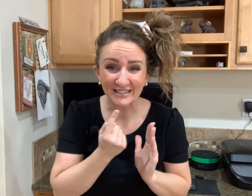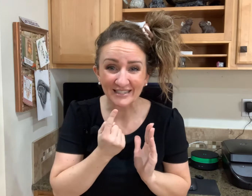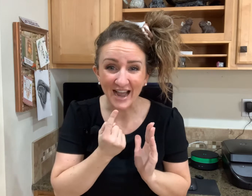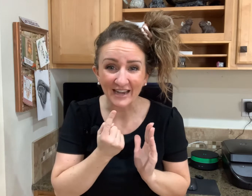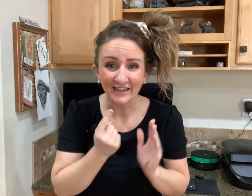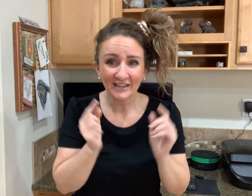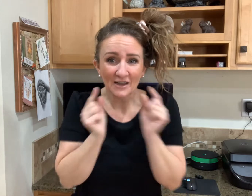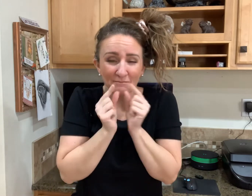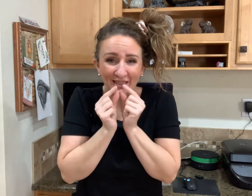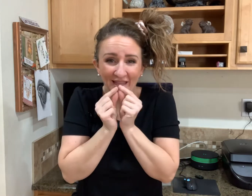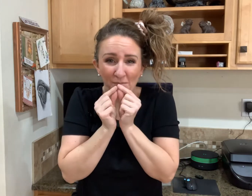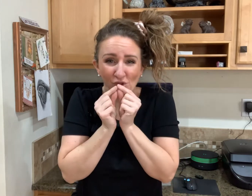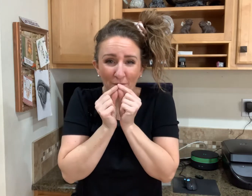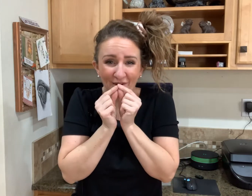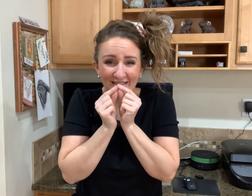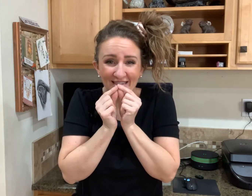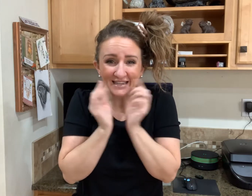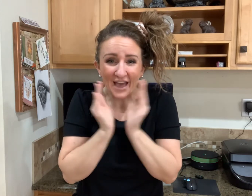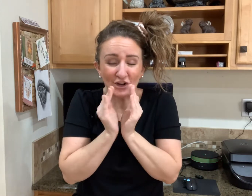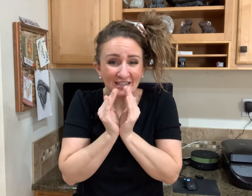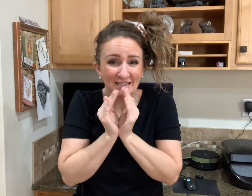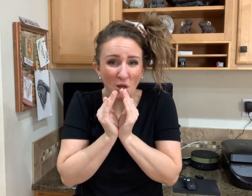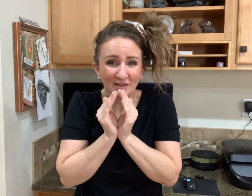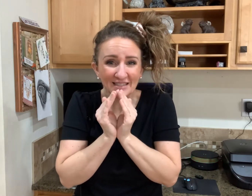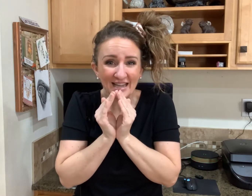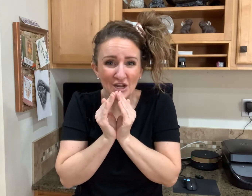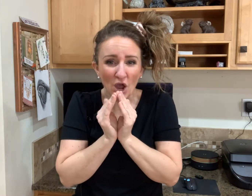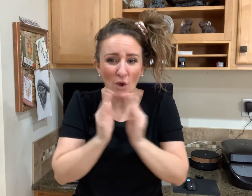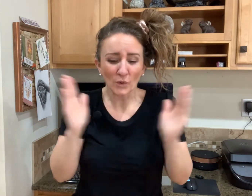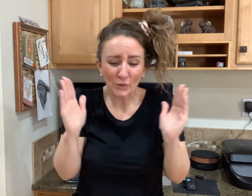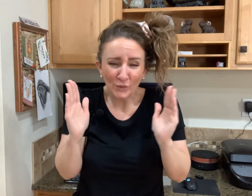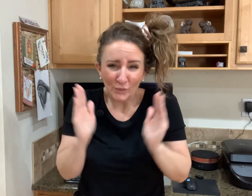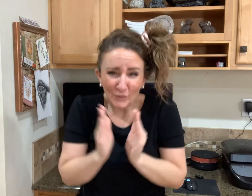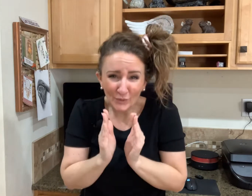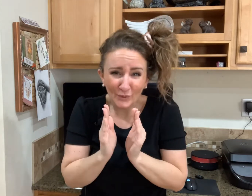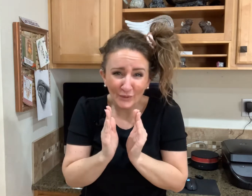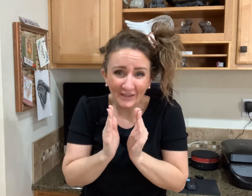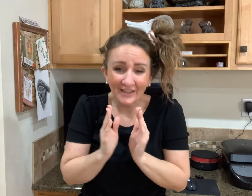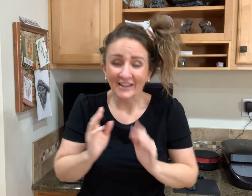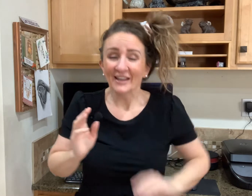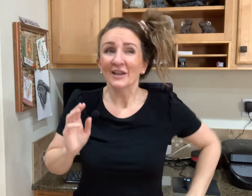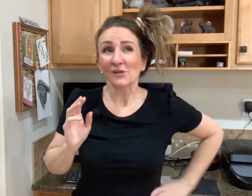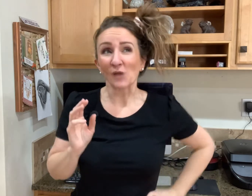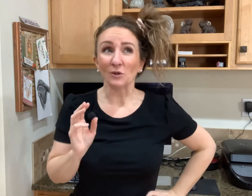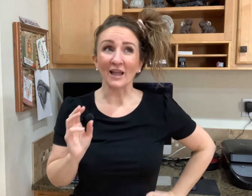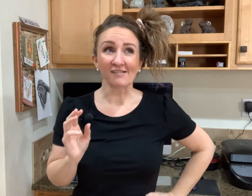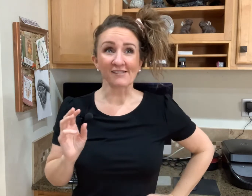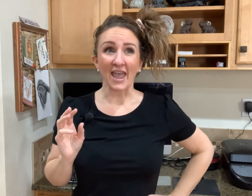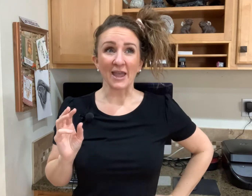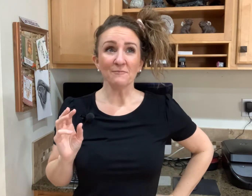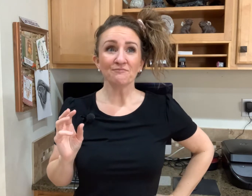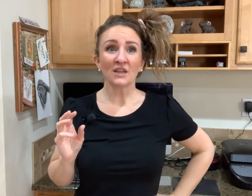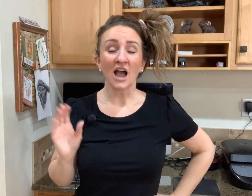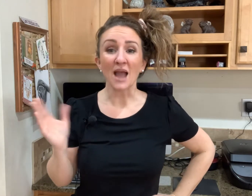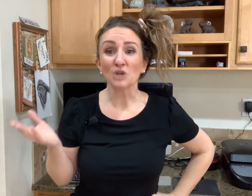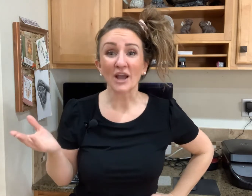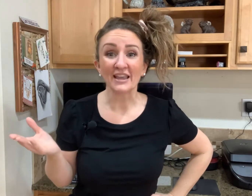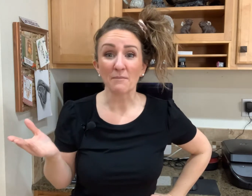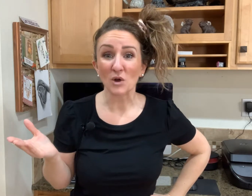sign. My lips are pursing together as small as they can go. So let's say I'm talking about a